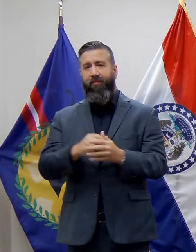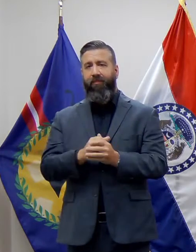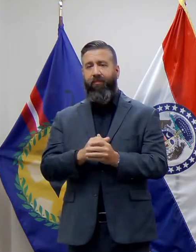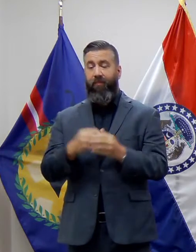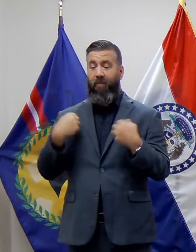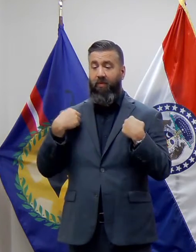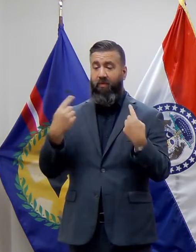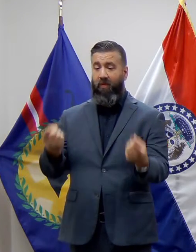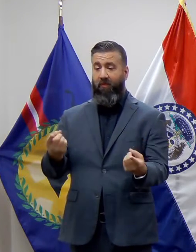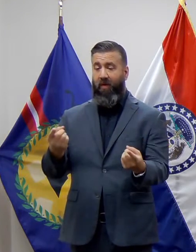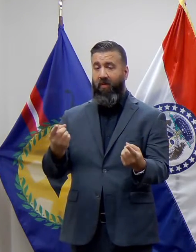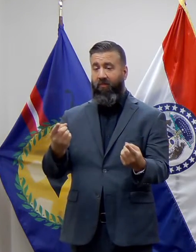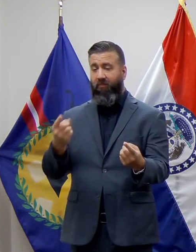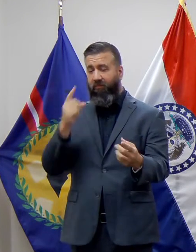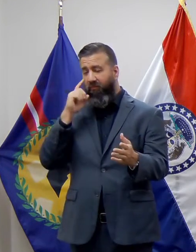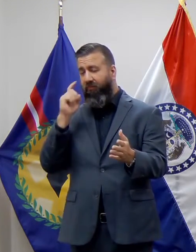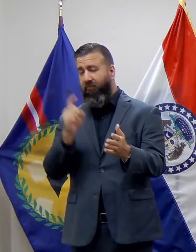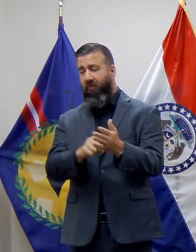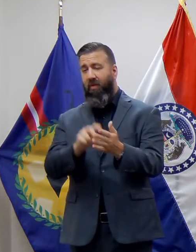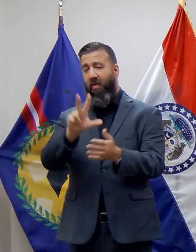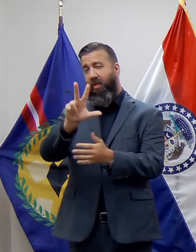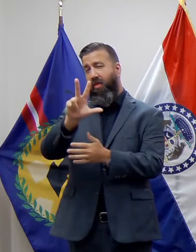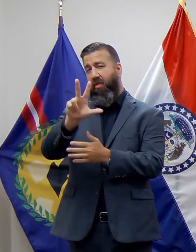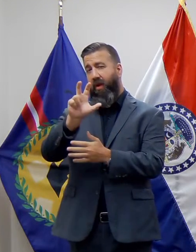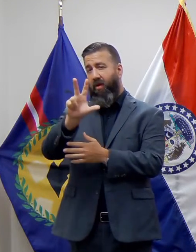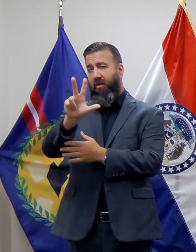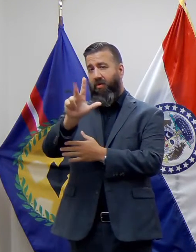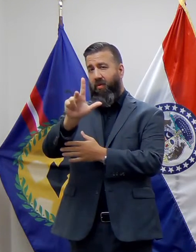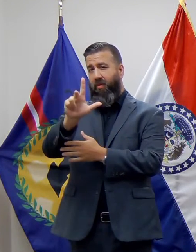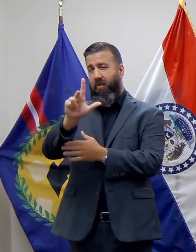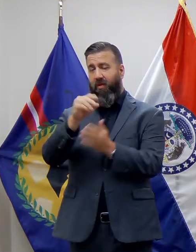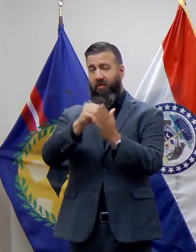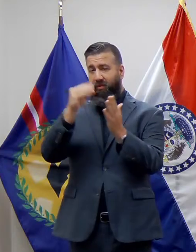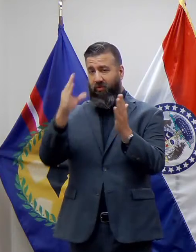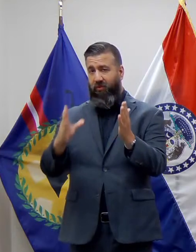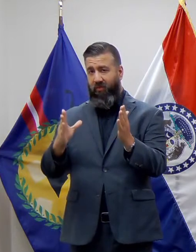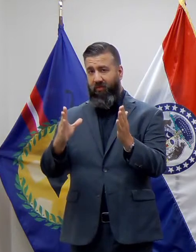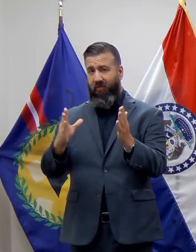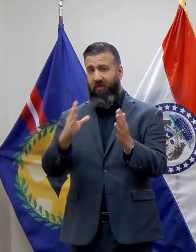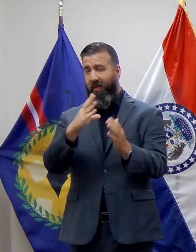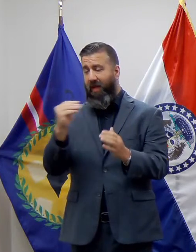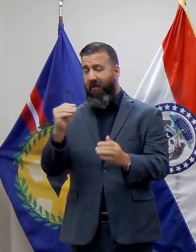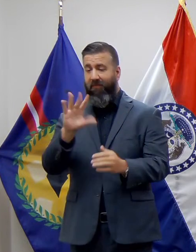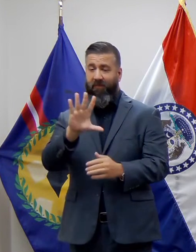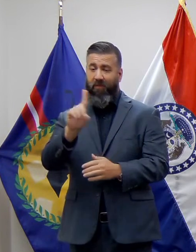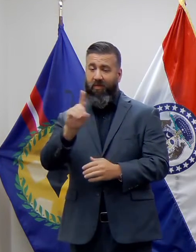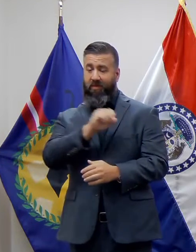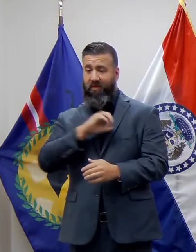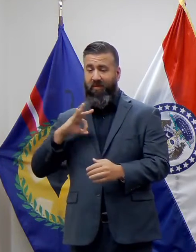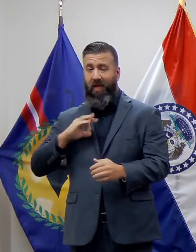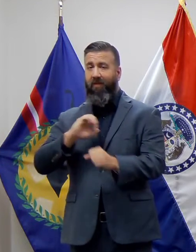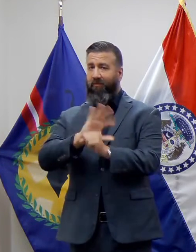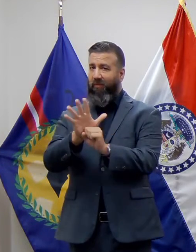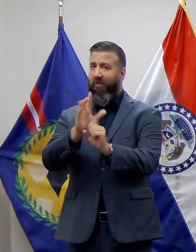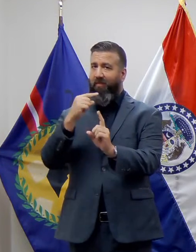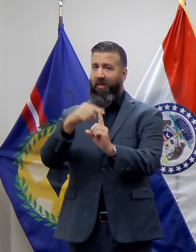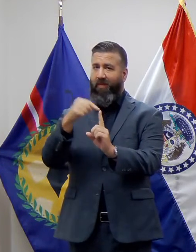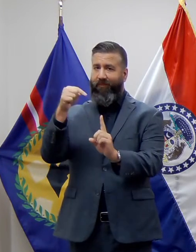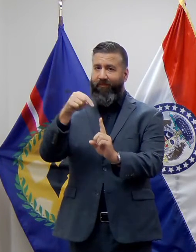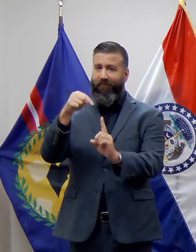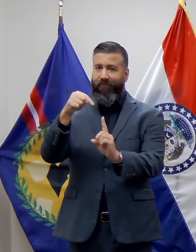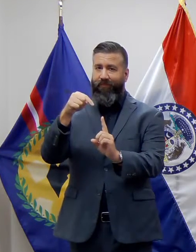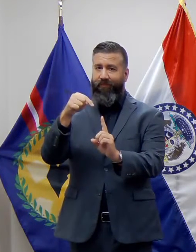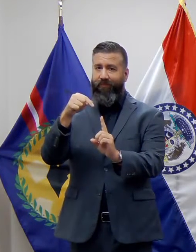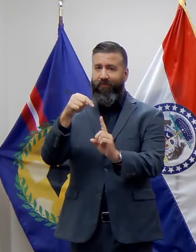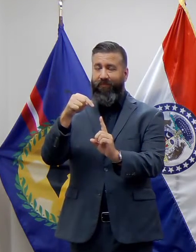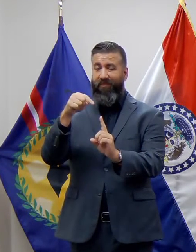identified 323 student cases and 51 staff cases in public schools. These cases led